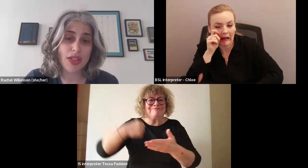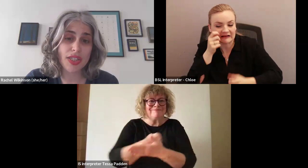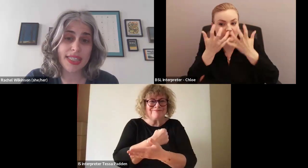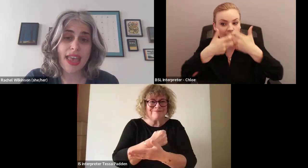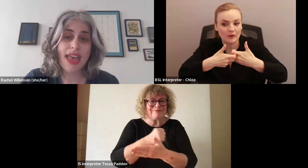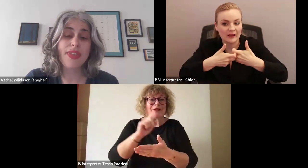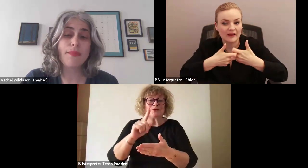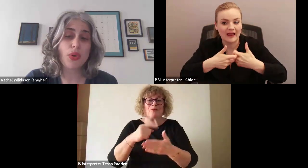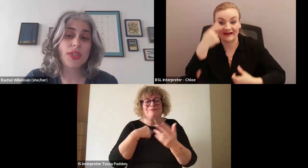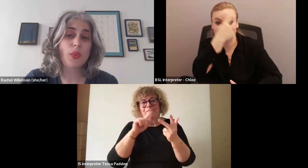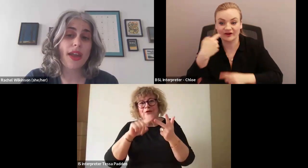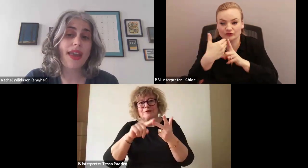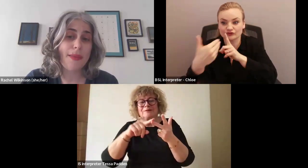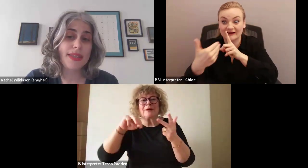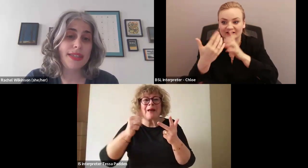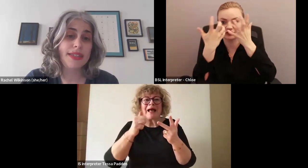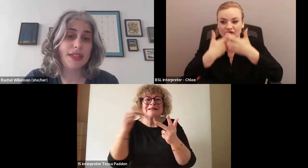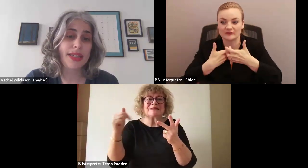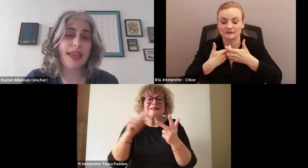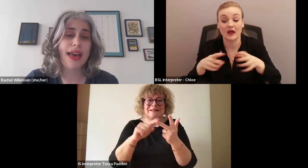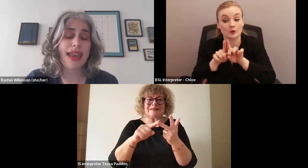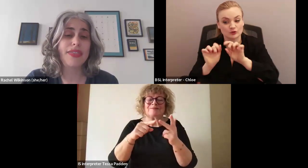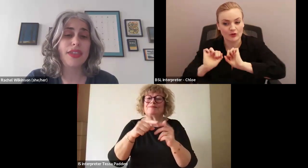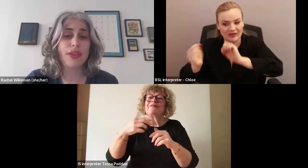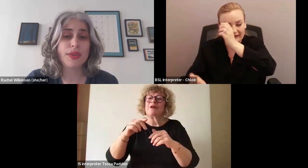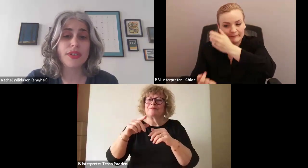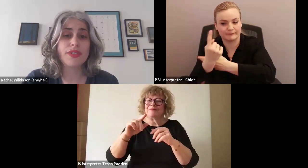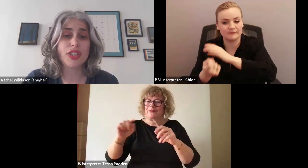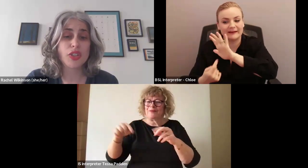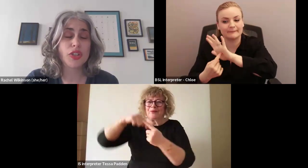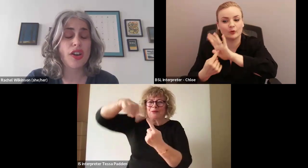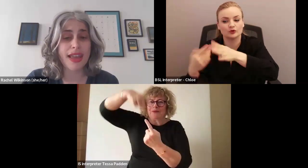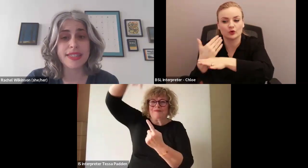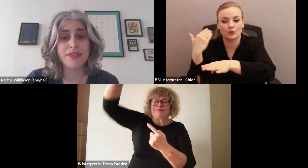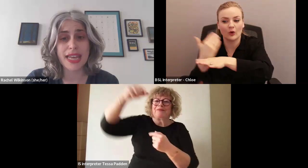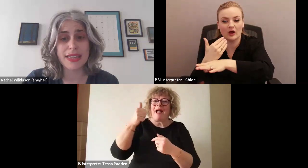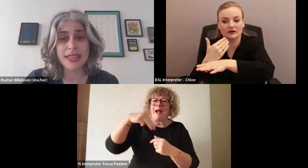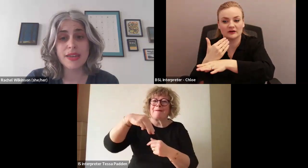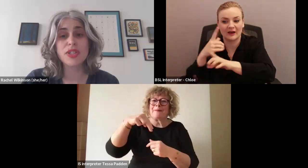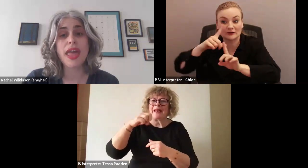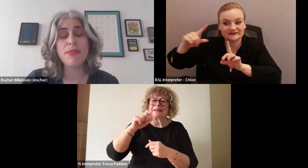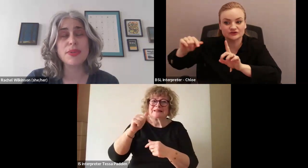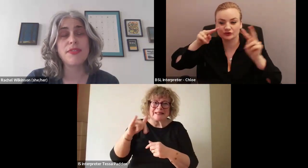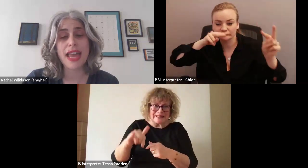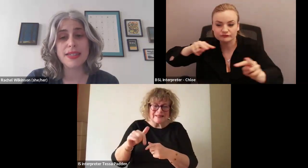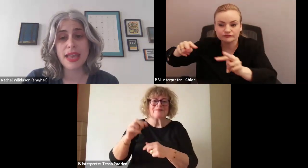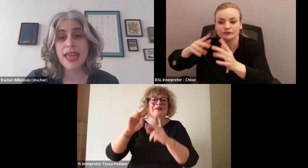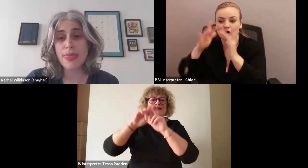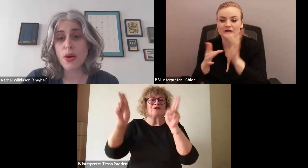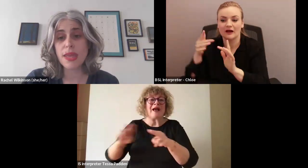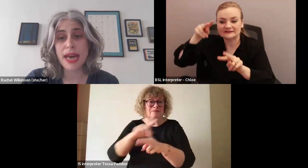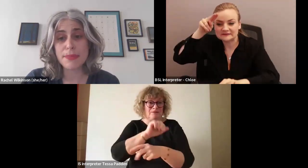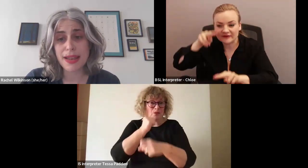recognition technologies, and the important work Amnesty is doing to highlight the use of digital online surveillance, which enables